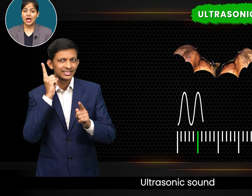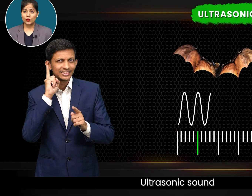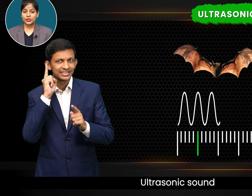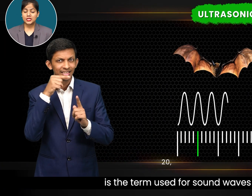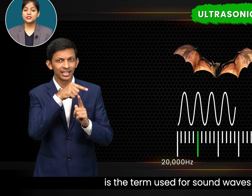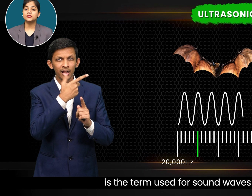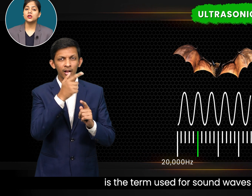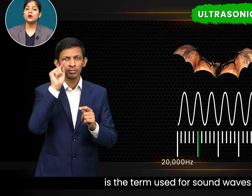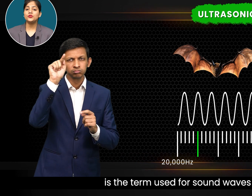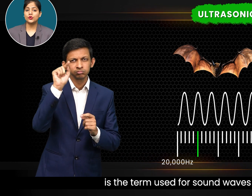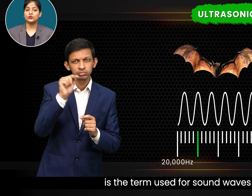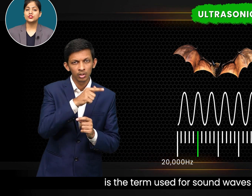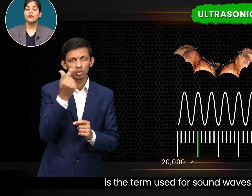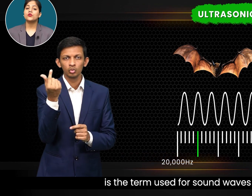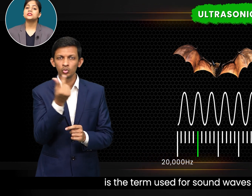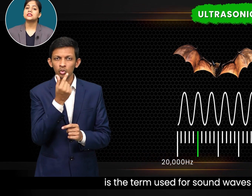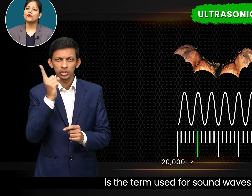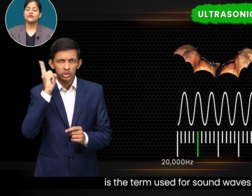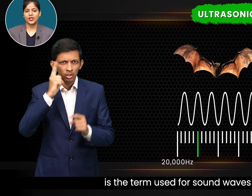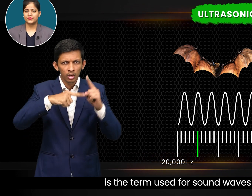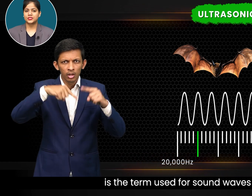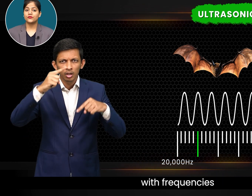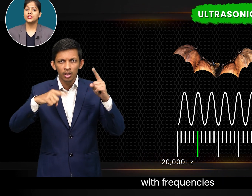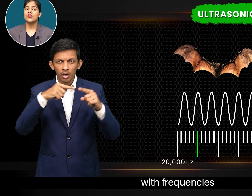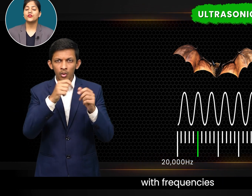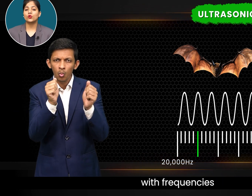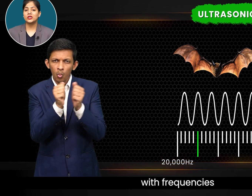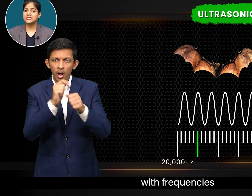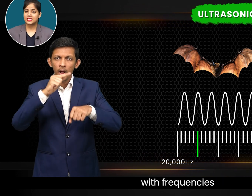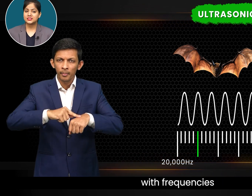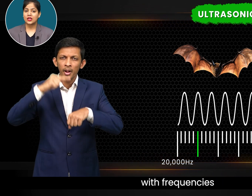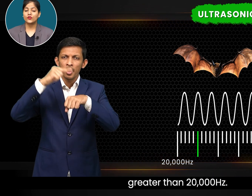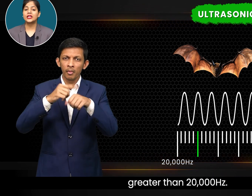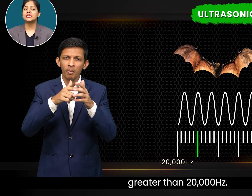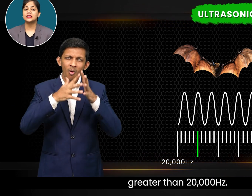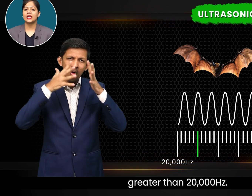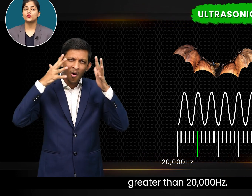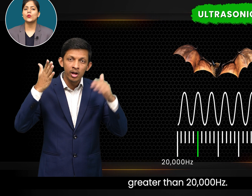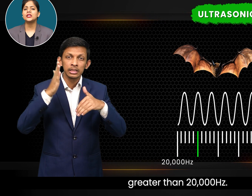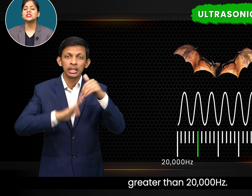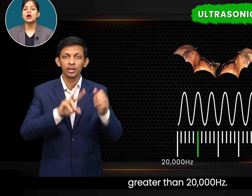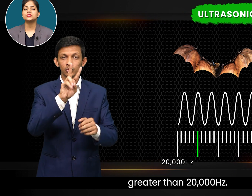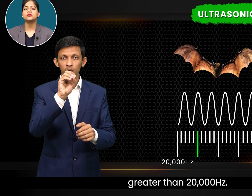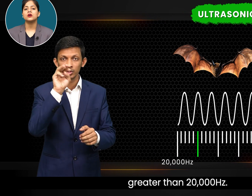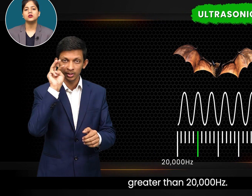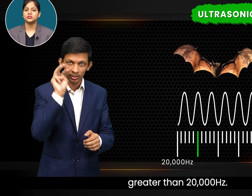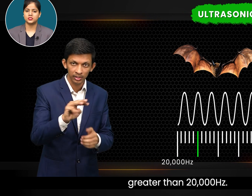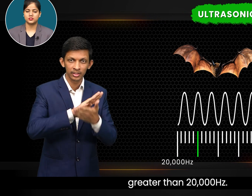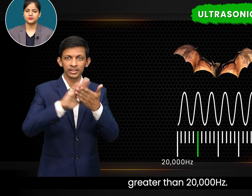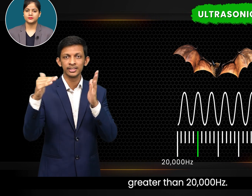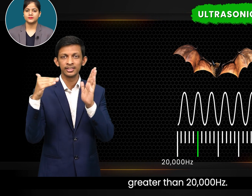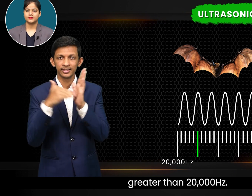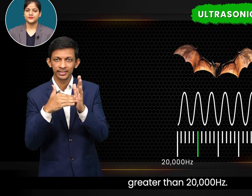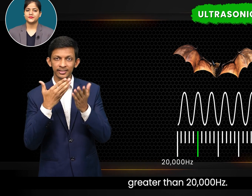Ultrasonic sound is the term used for sound waves with frequencies greater than 20,000